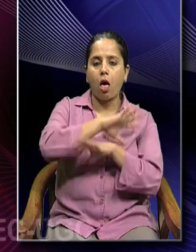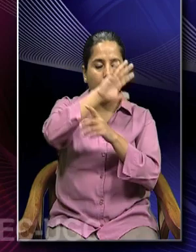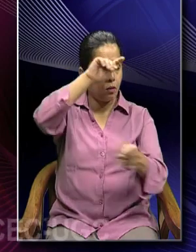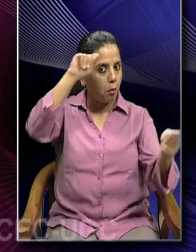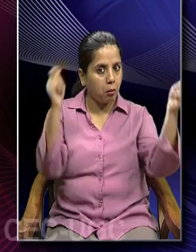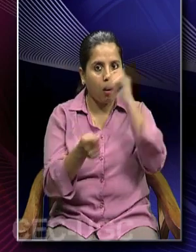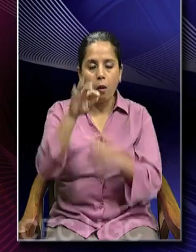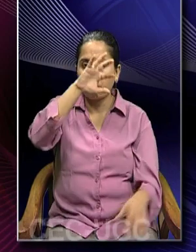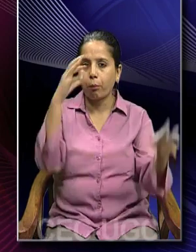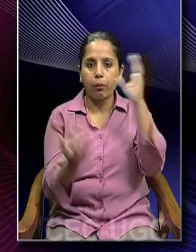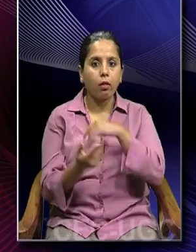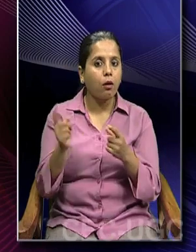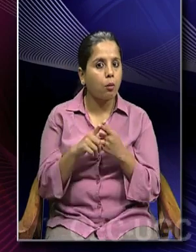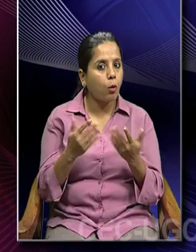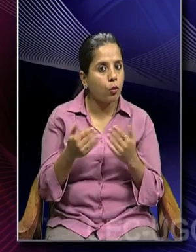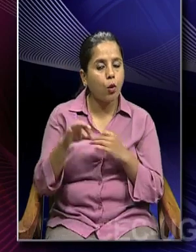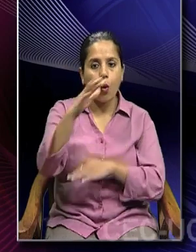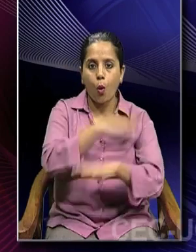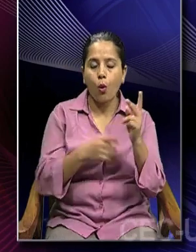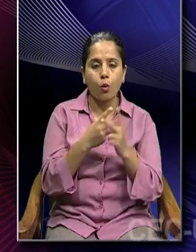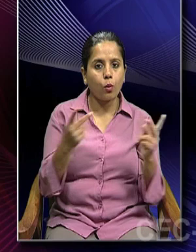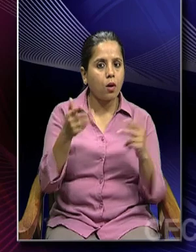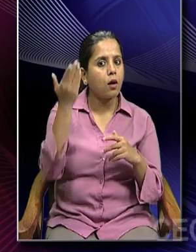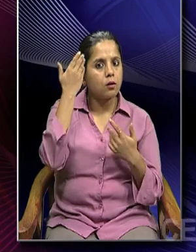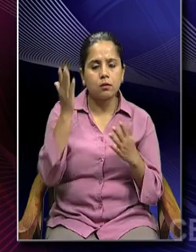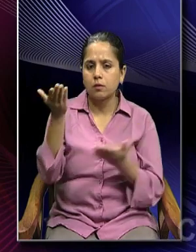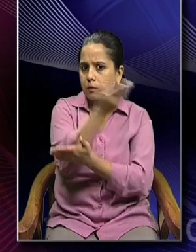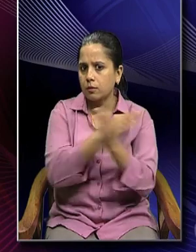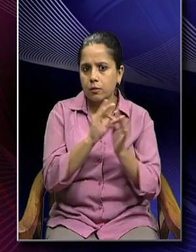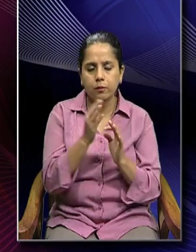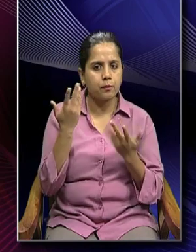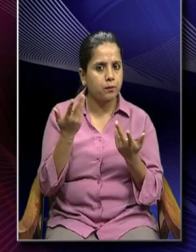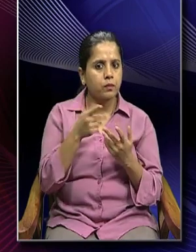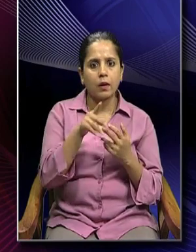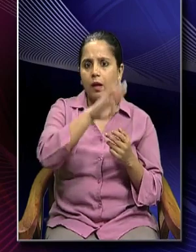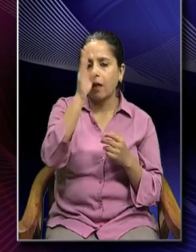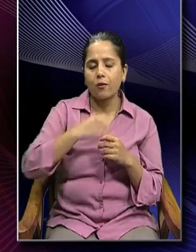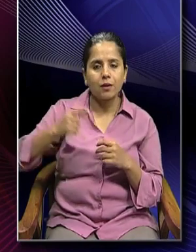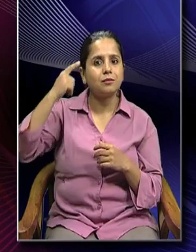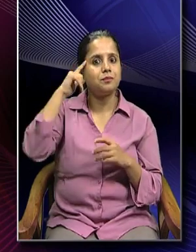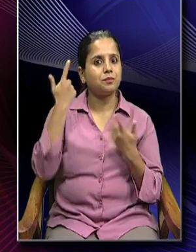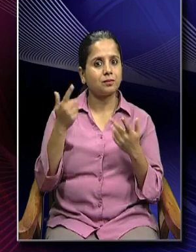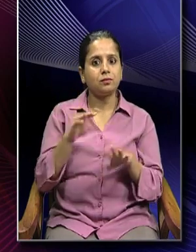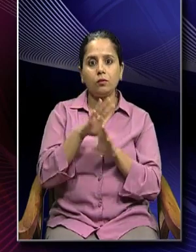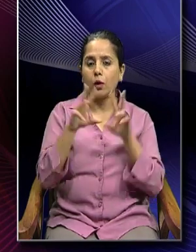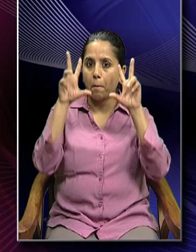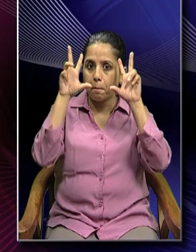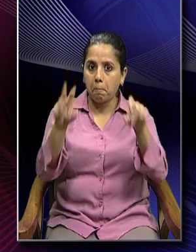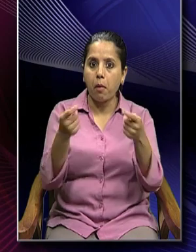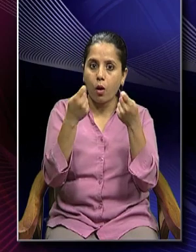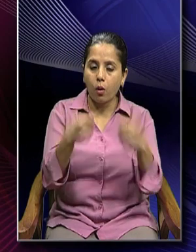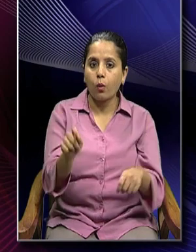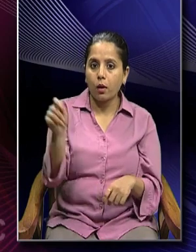of functioning. All the organizations, they had to, nobody could ever think of the complete lockdown,